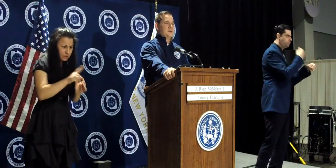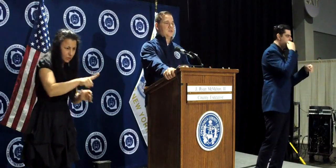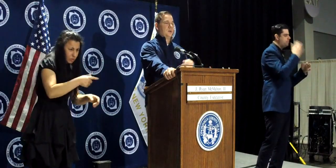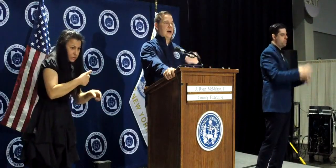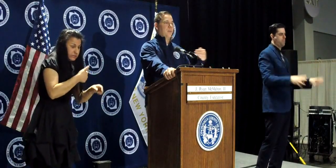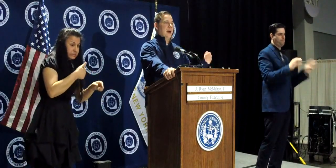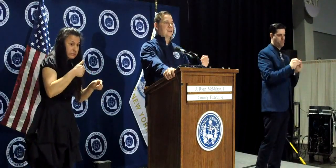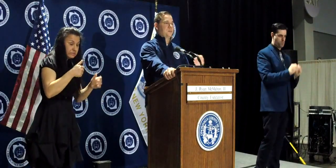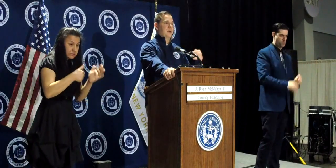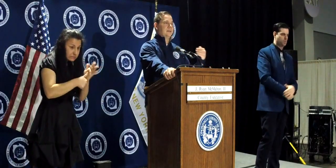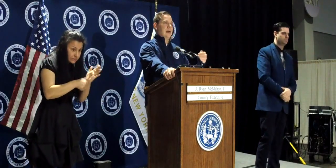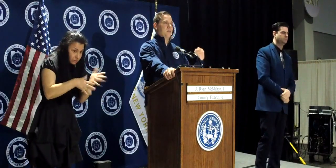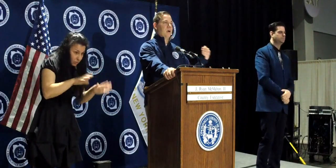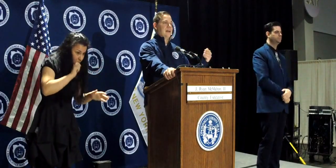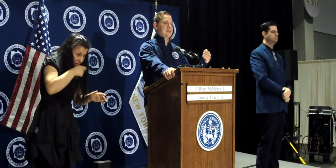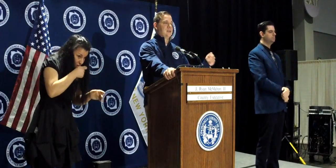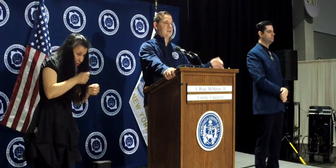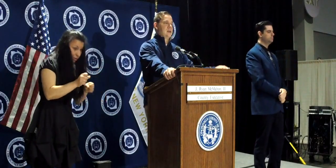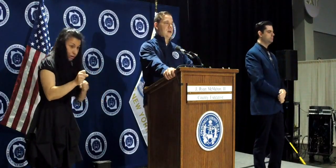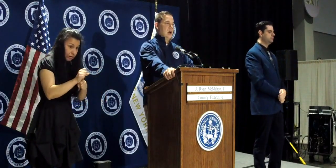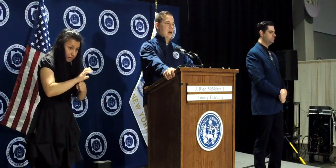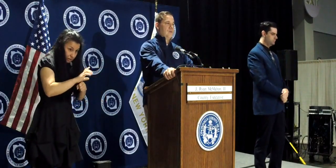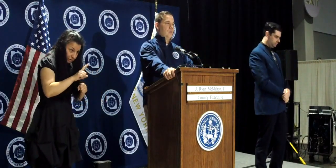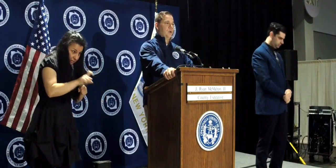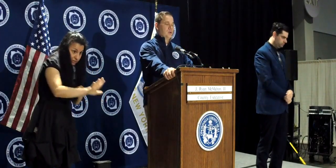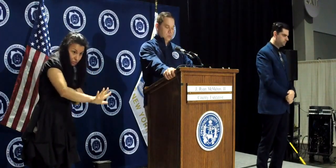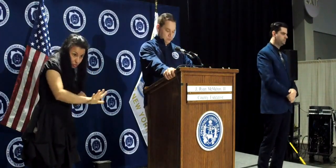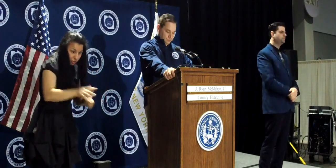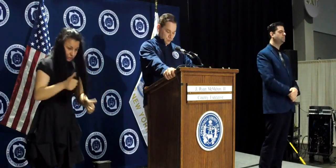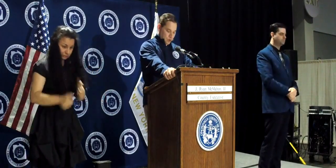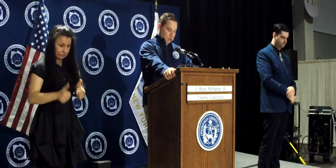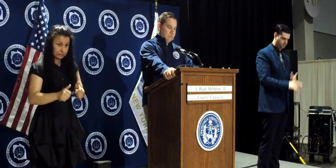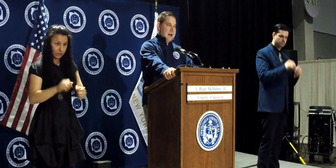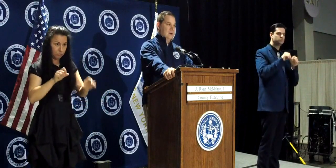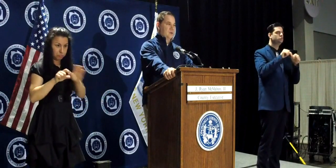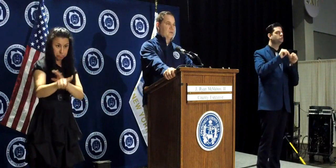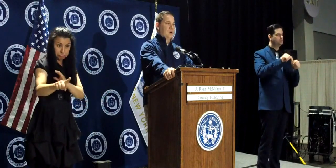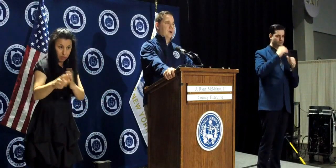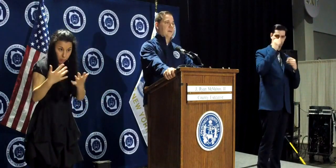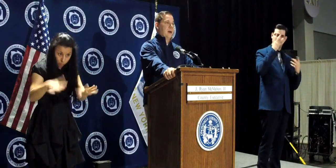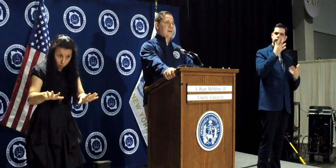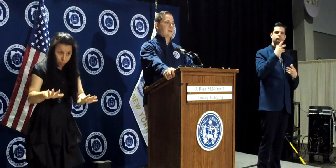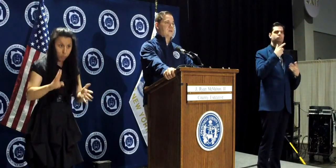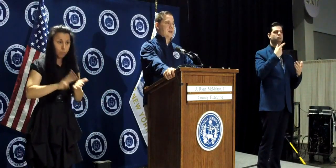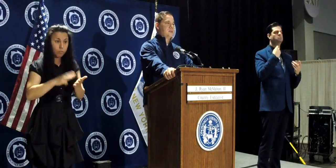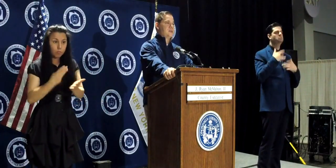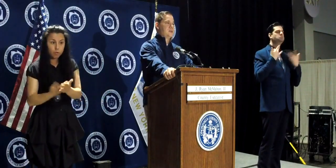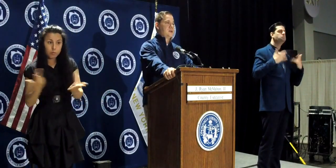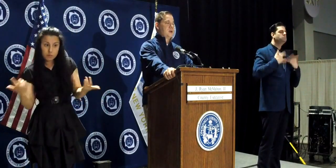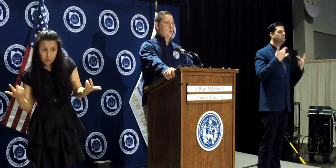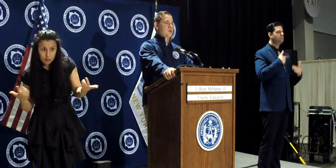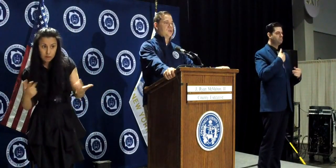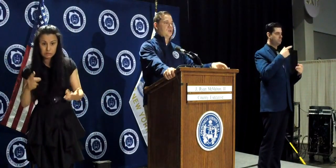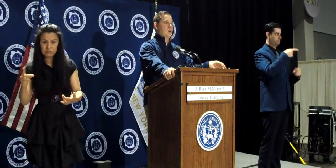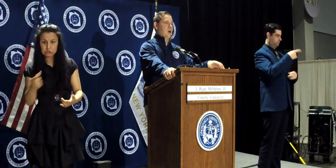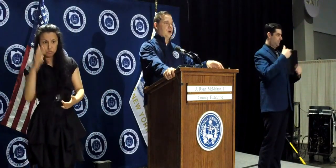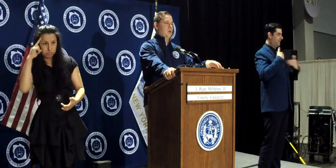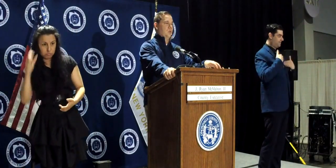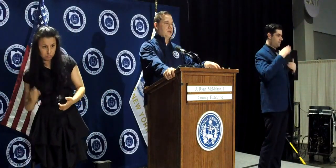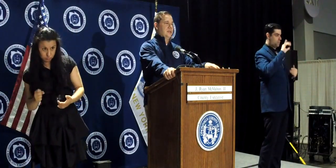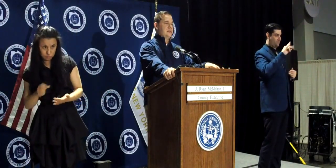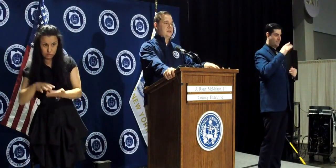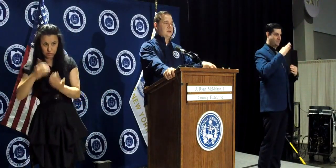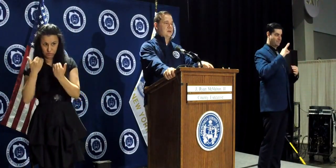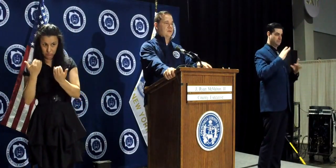are. This will help expedite that process for you. A reminder for our positive cases: once you